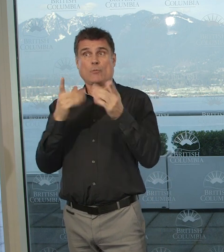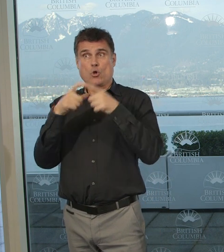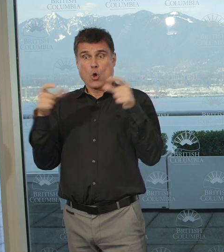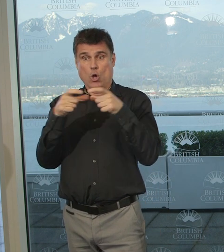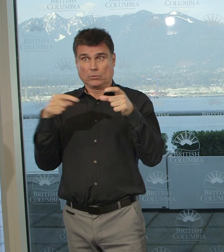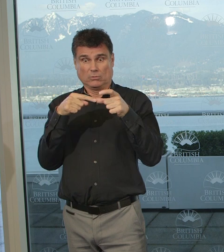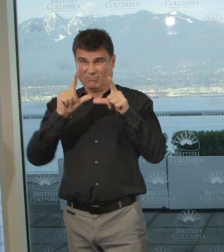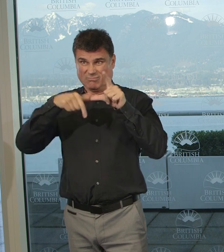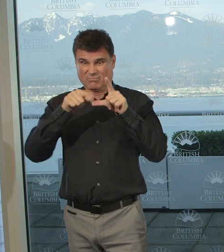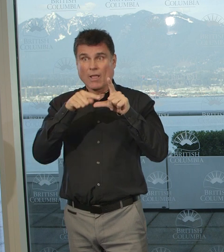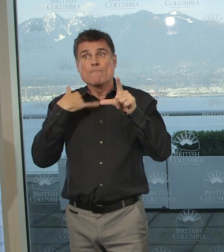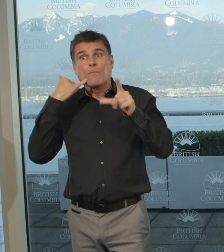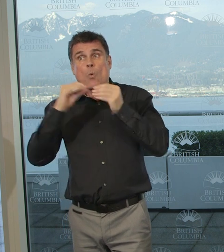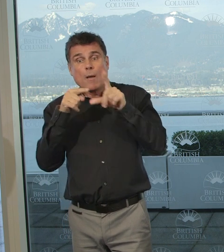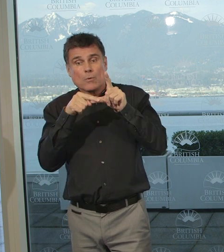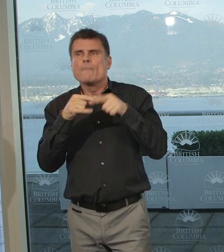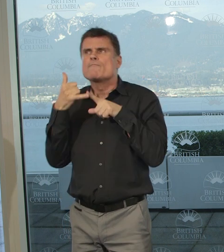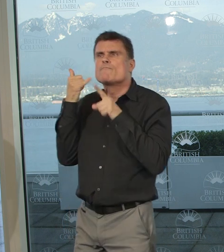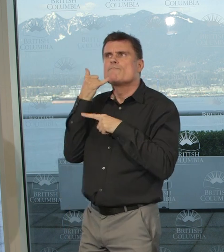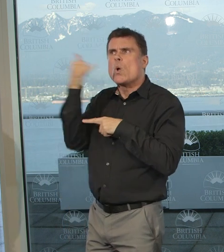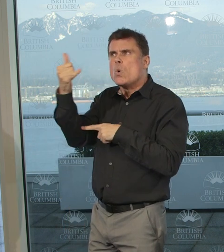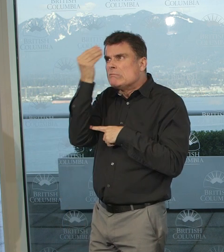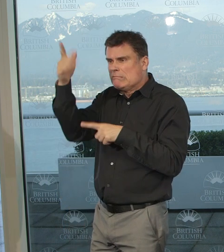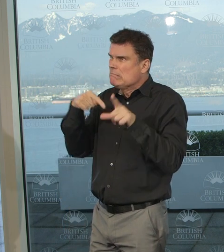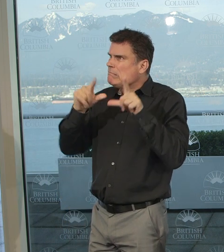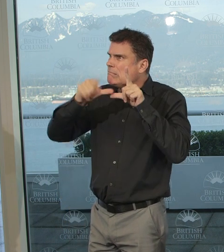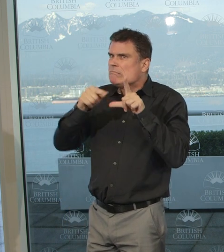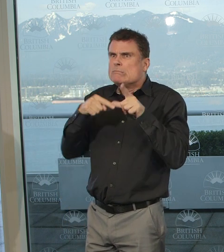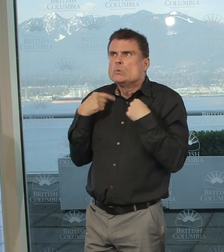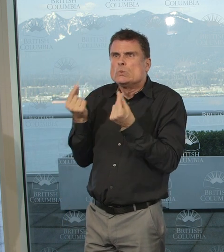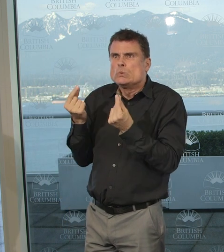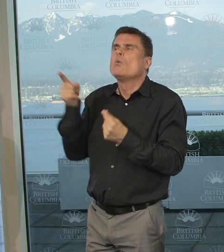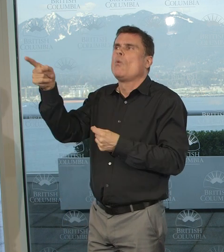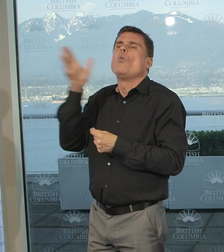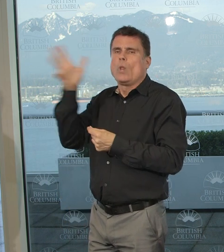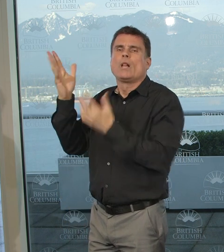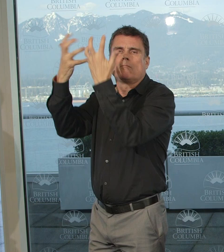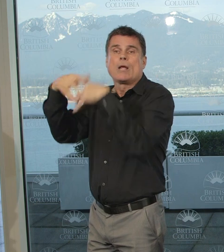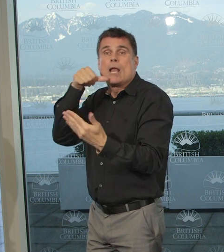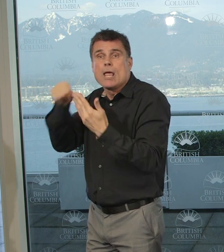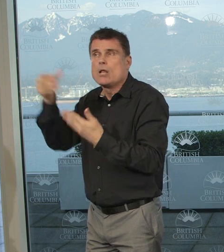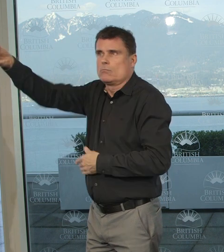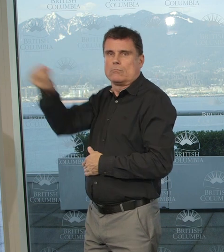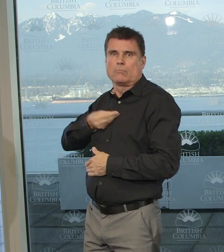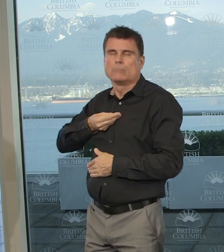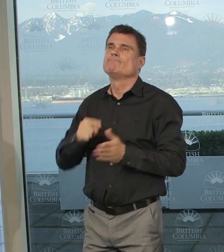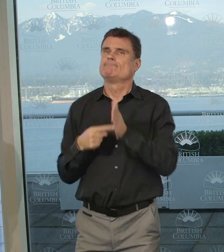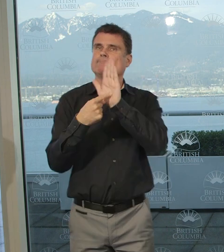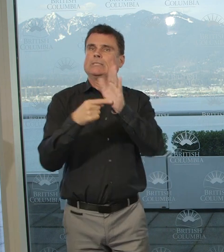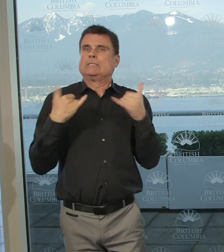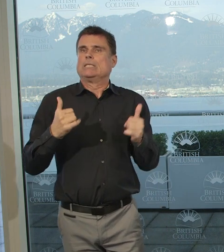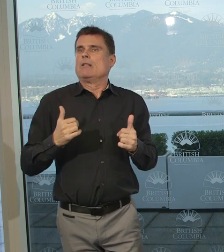need to show another piece of ID. Finally, for those who have applied to MSP but still need to complete the MSP enrollment by attending an